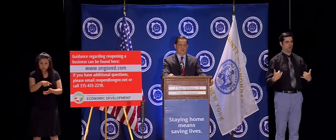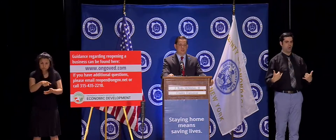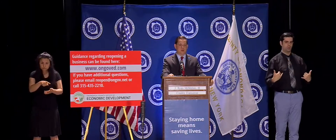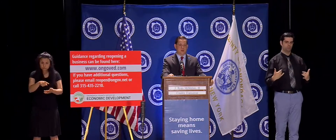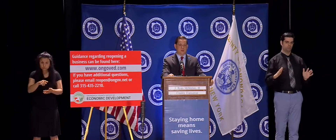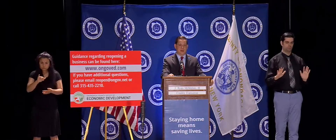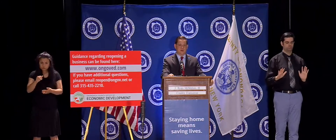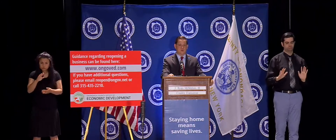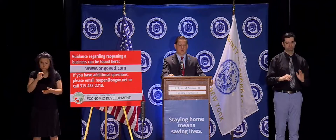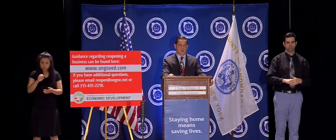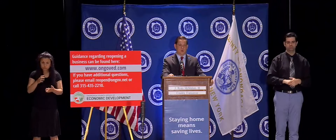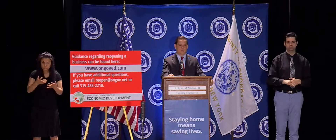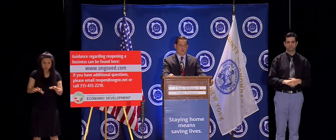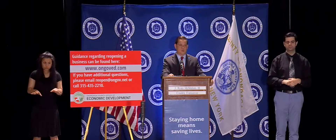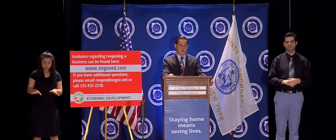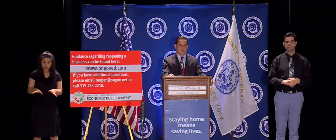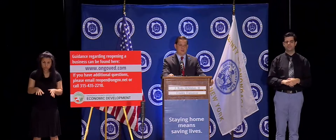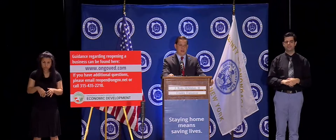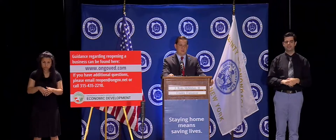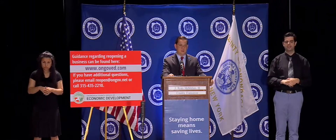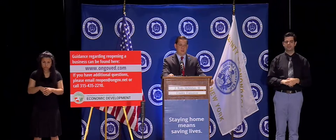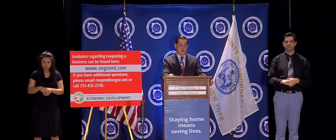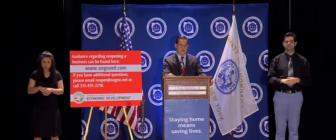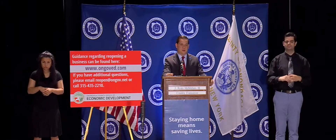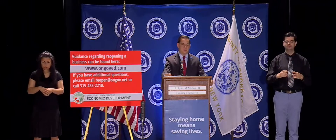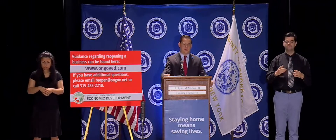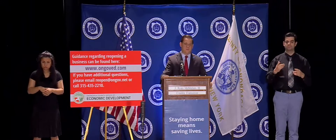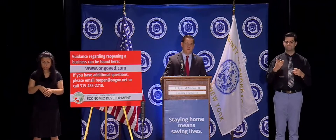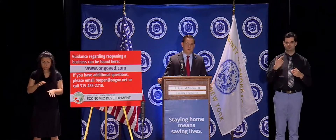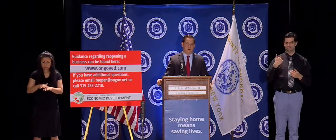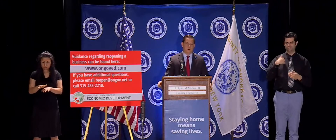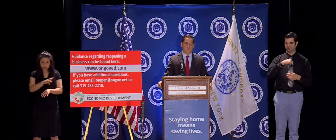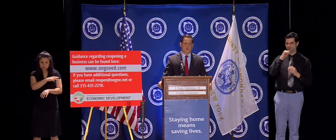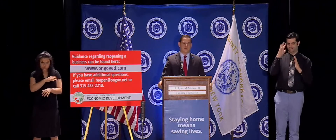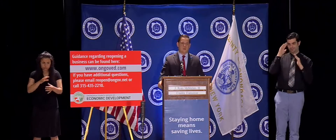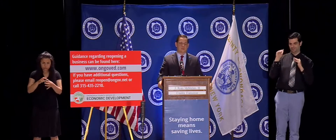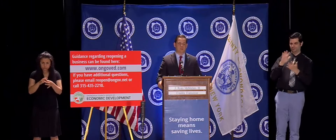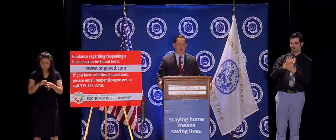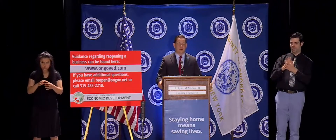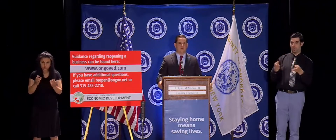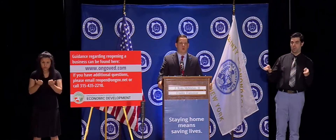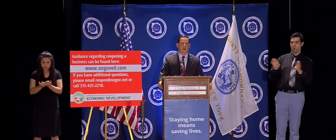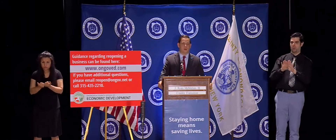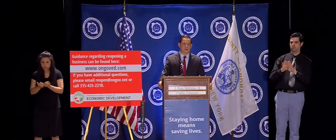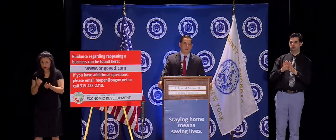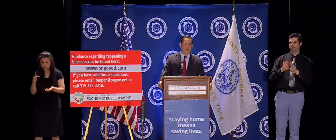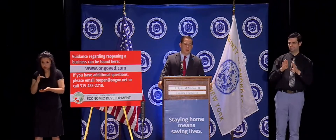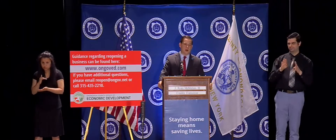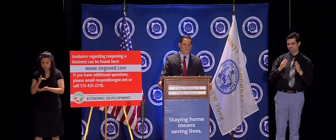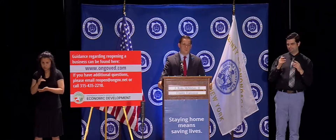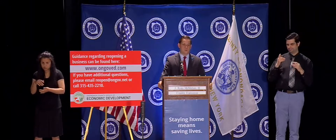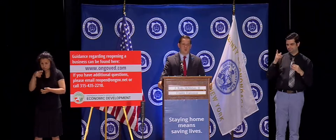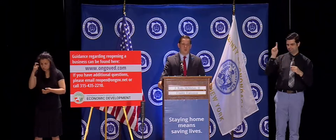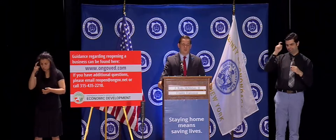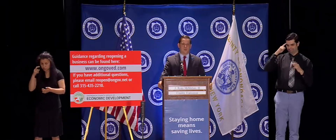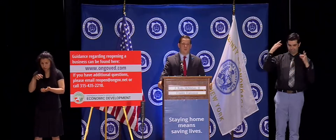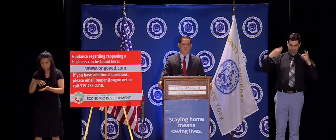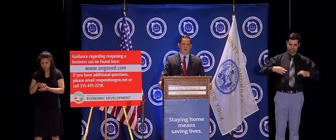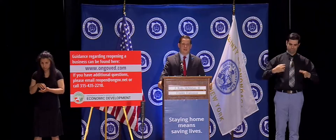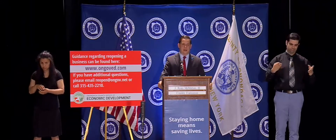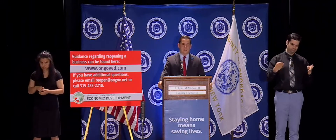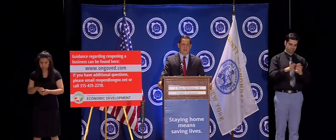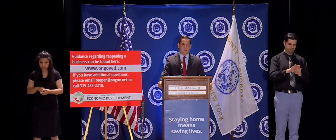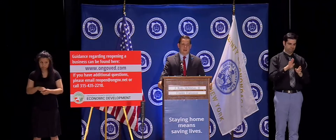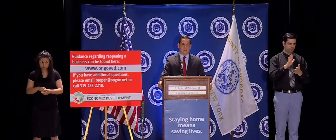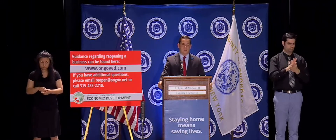expected their children to be out of school for this period of time in the beginning of the year. No way for families to plan for it. So we